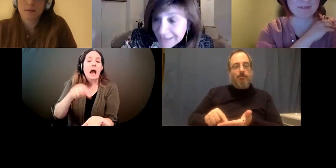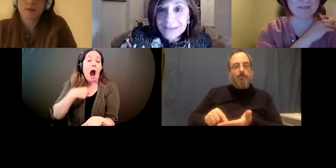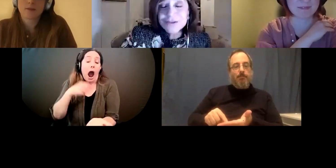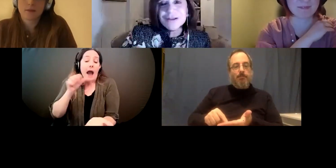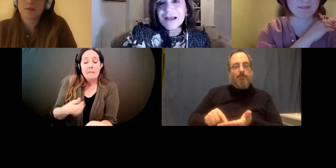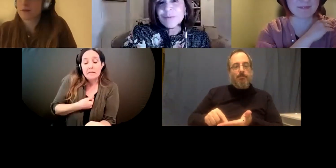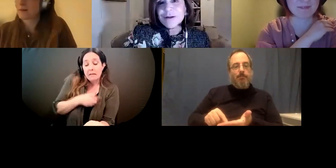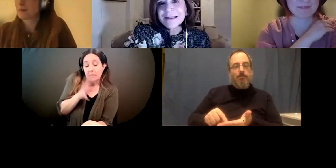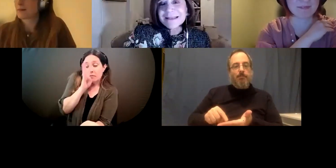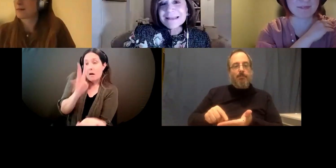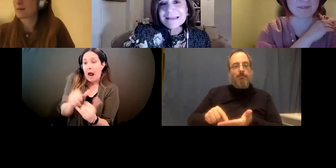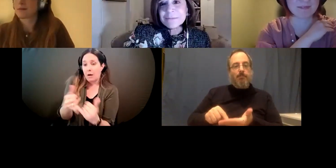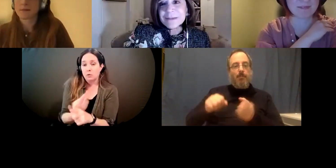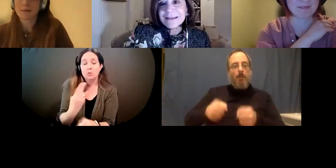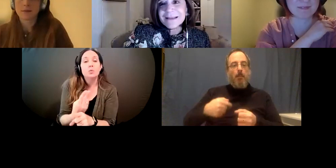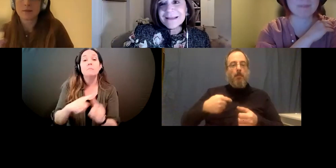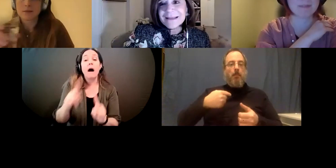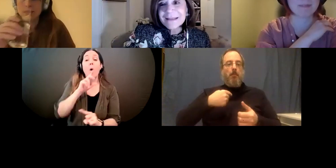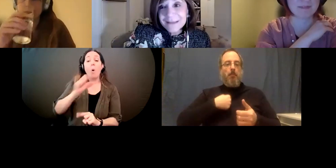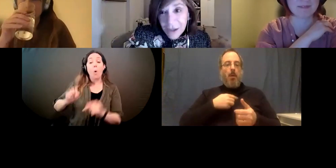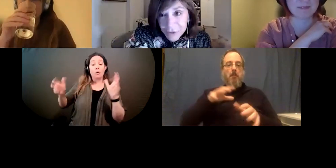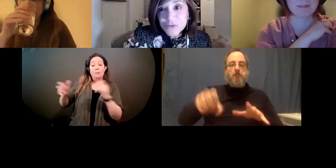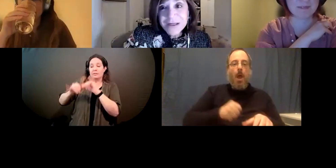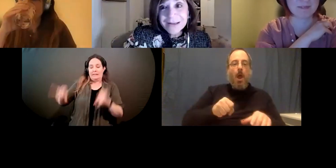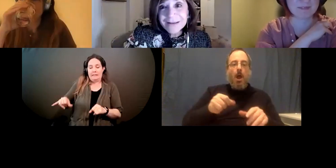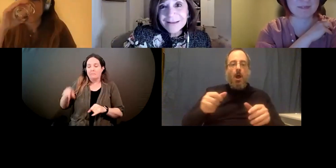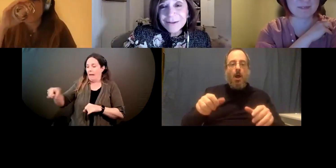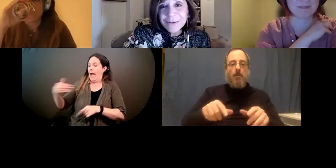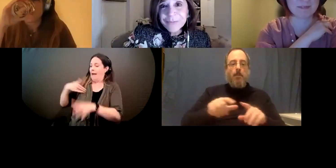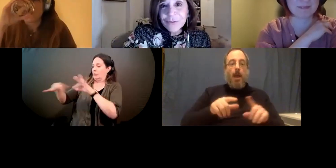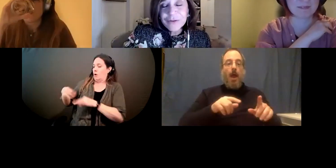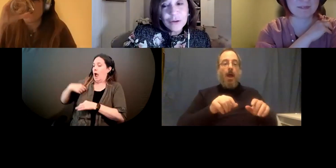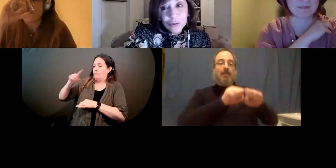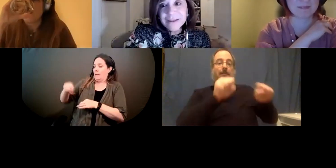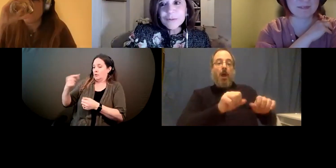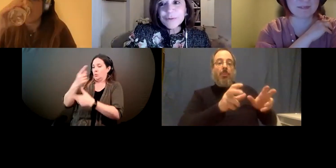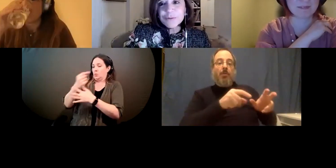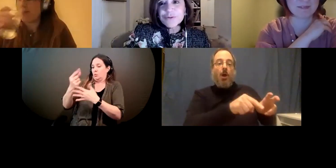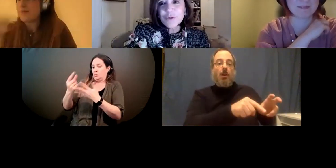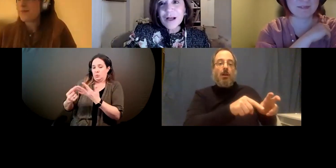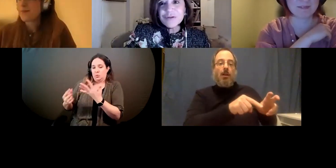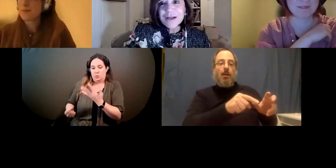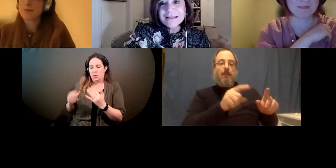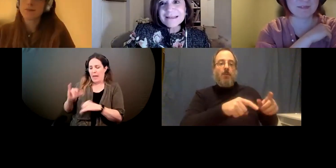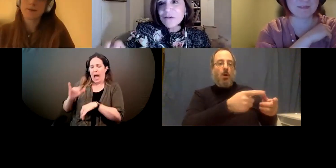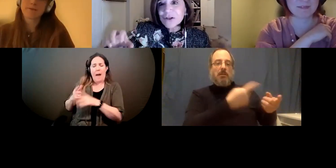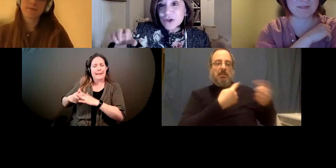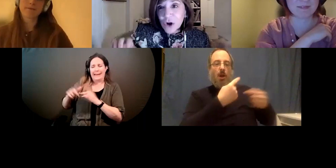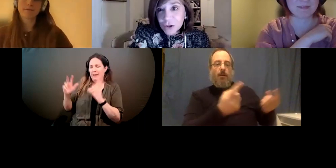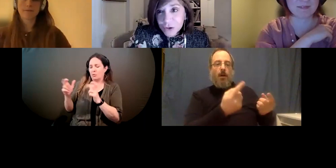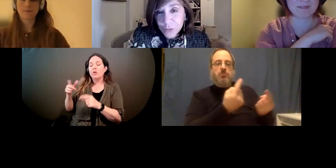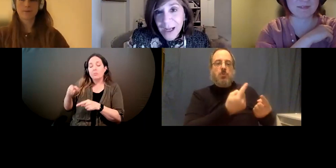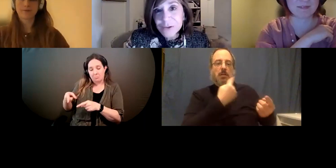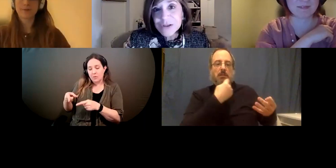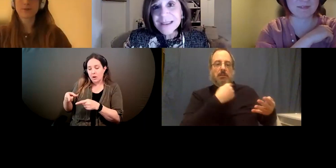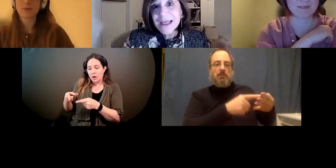to get to the operating system underneath. The early computers were objects that